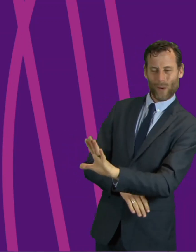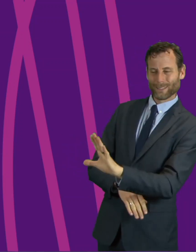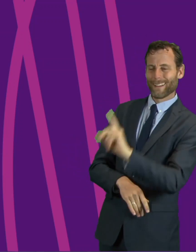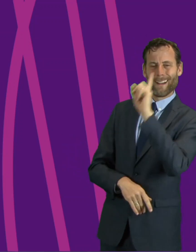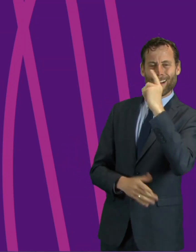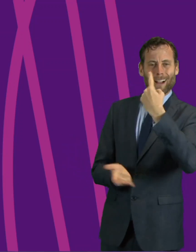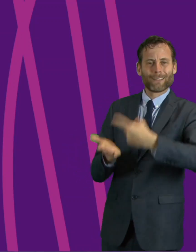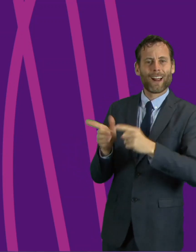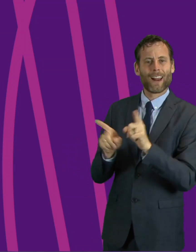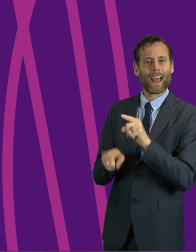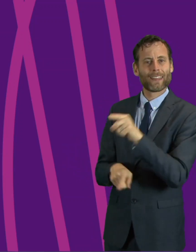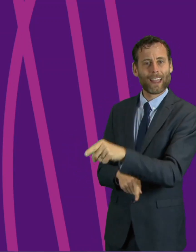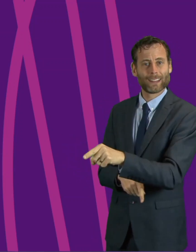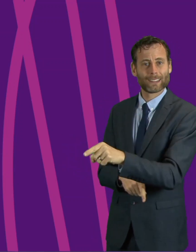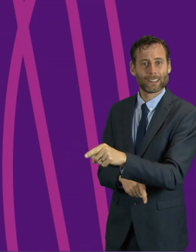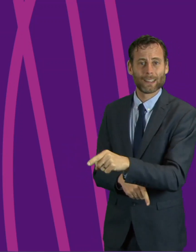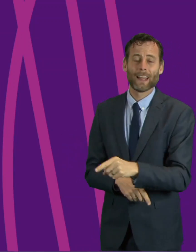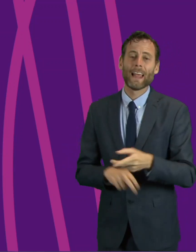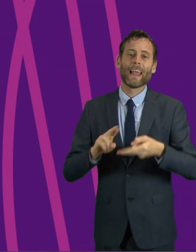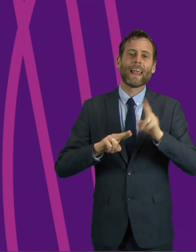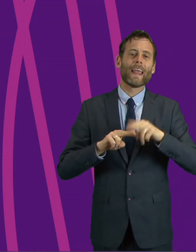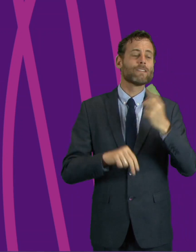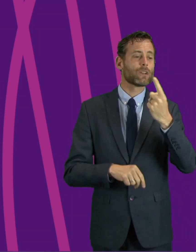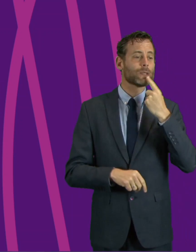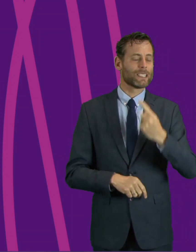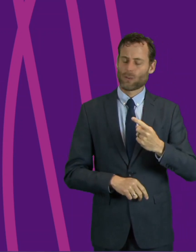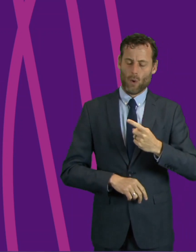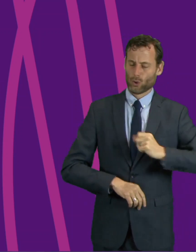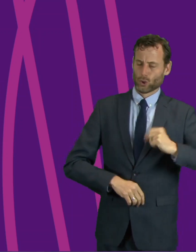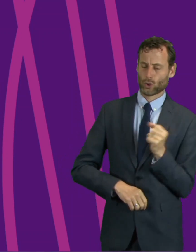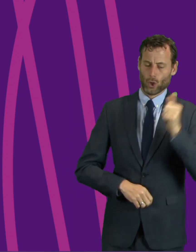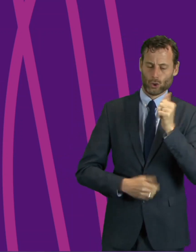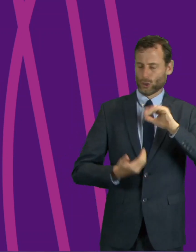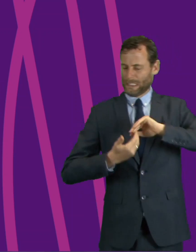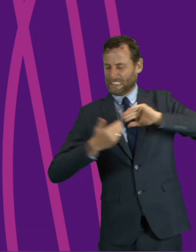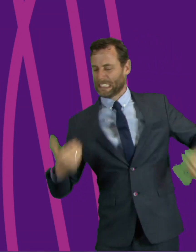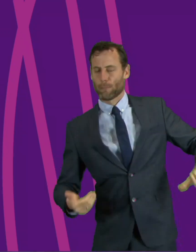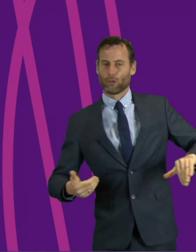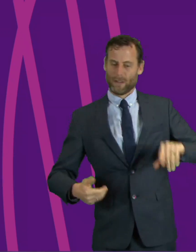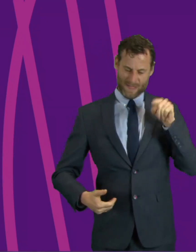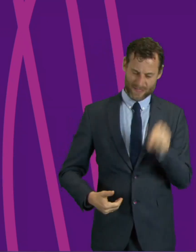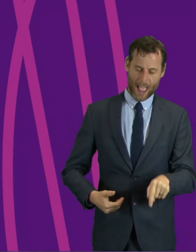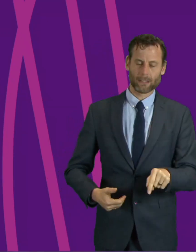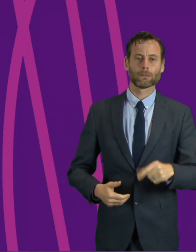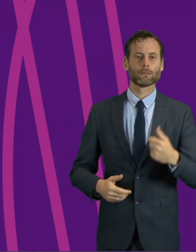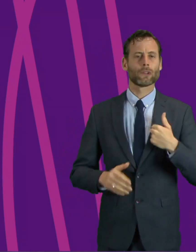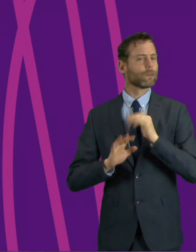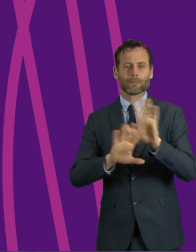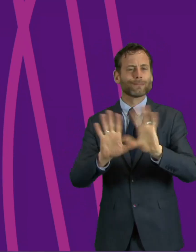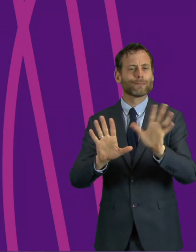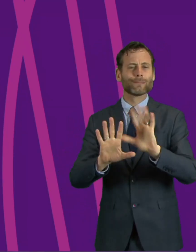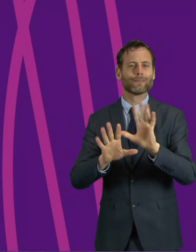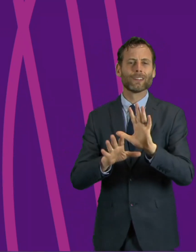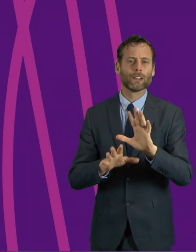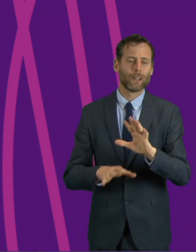to be separate in Scotland at all costs, I'll tell them that's the wrong starting point. My starting point is, what does the evidence tell us is the right